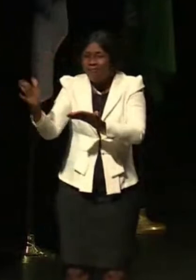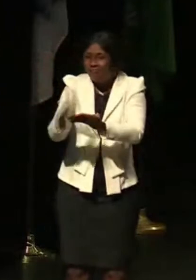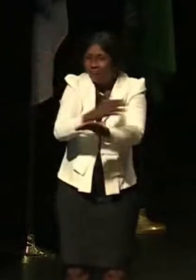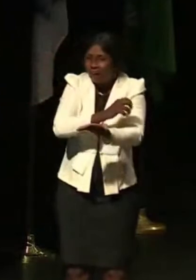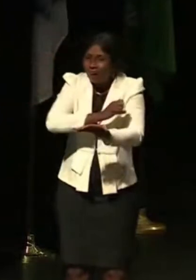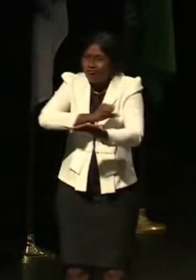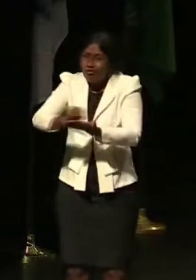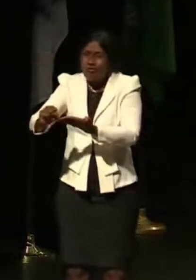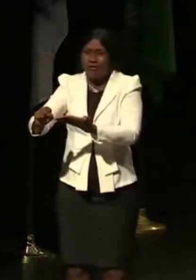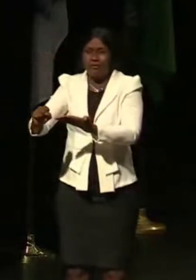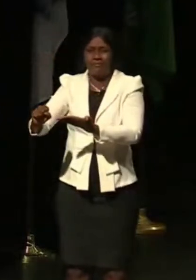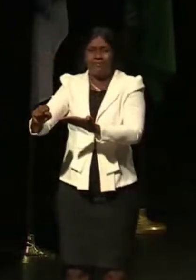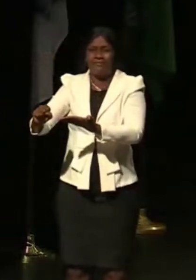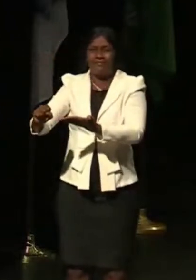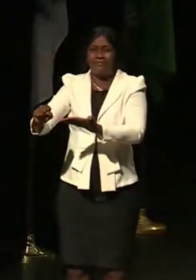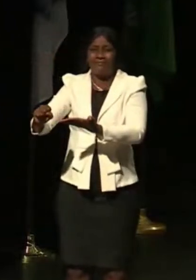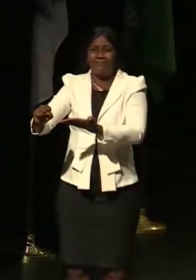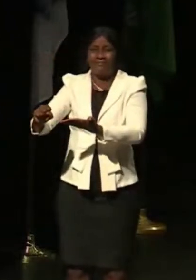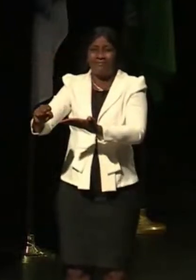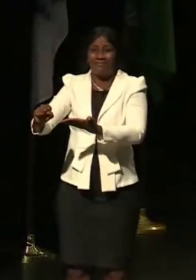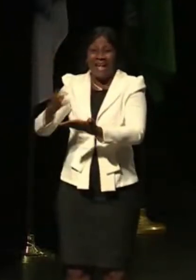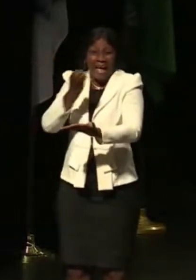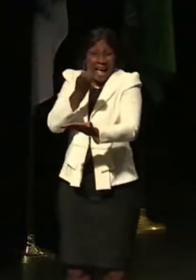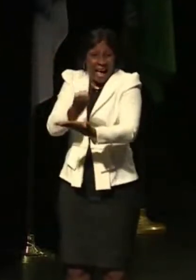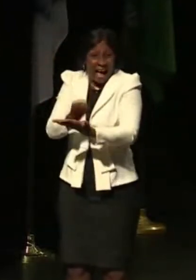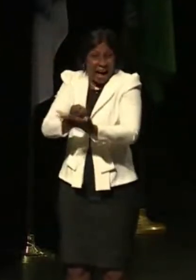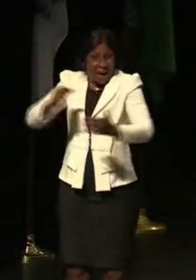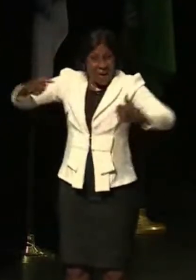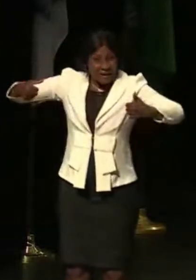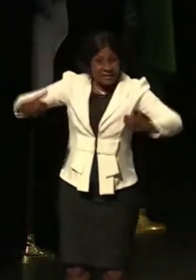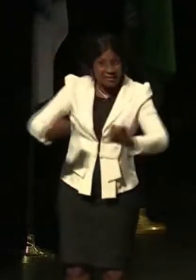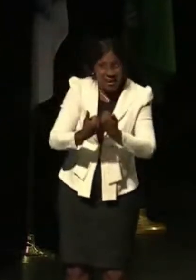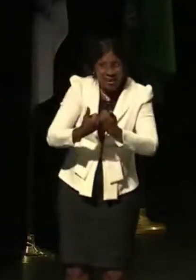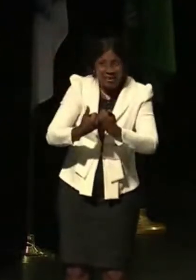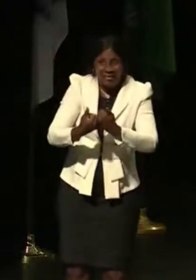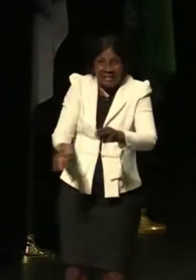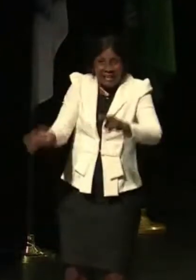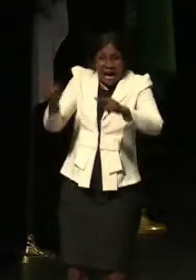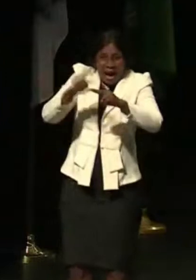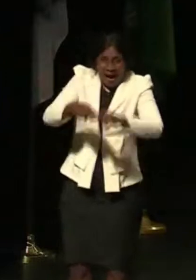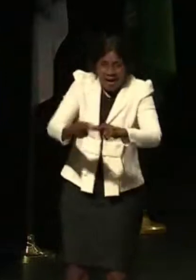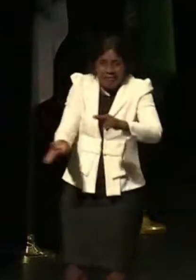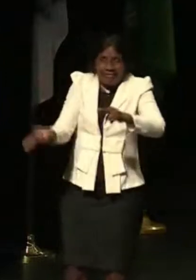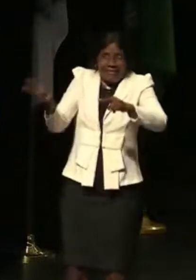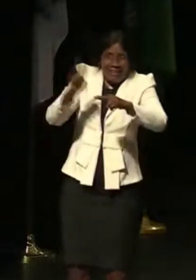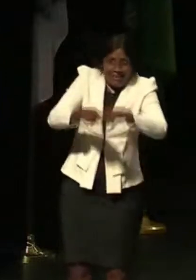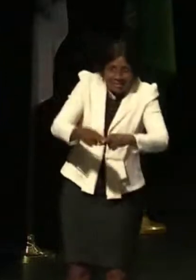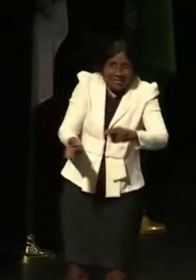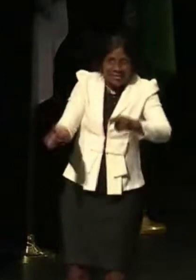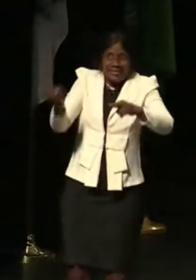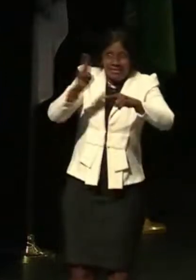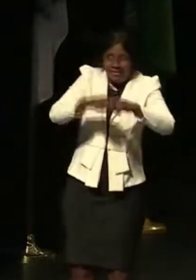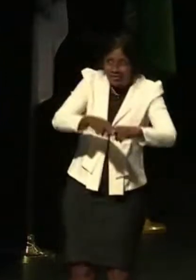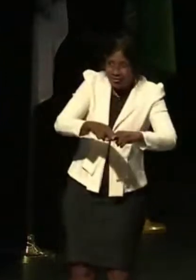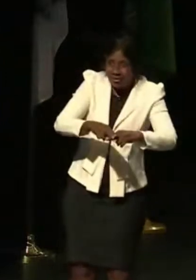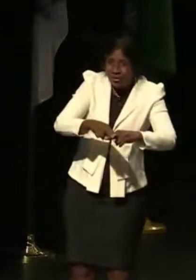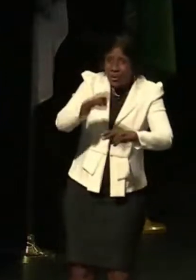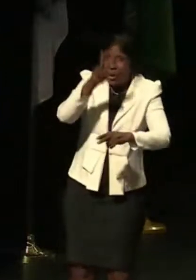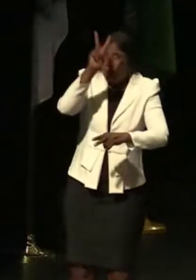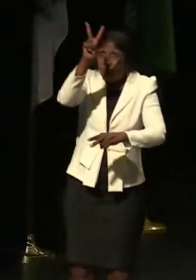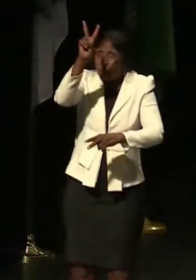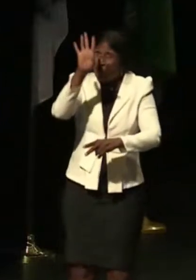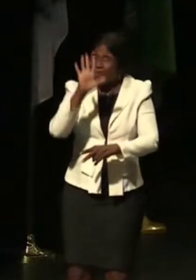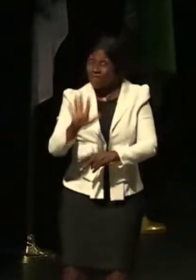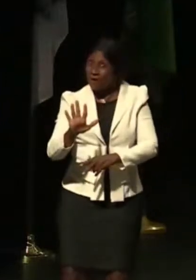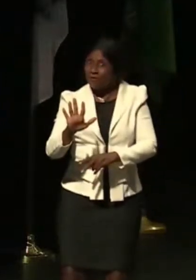we face is escalating at a rate far faster than we ever imagined. Two-fifths of the planet is